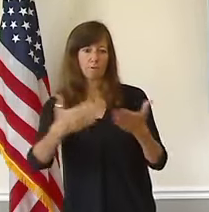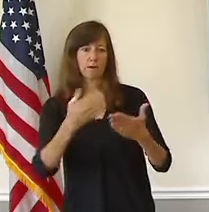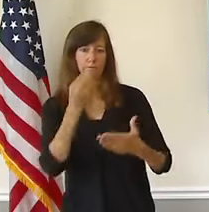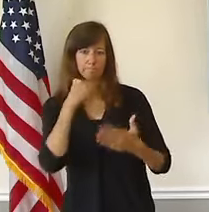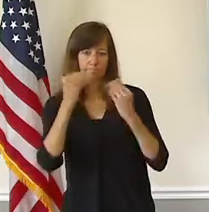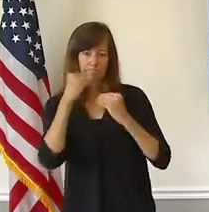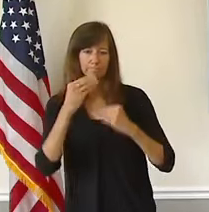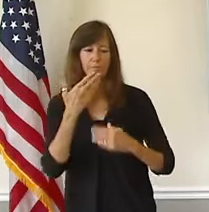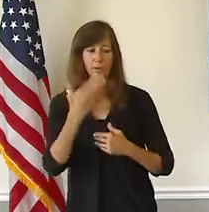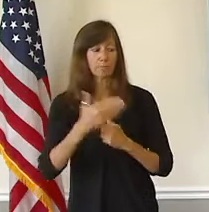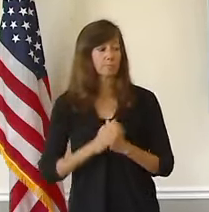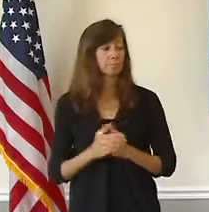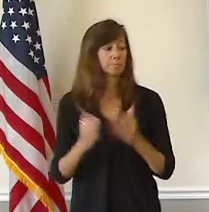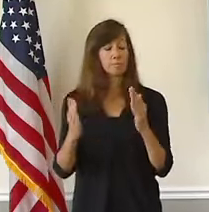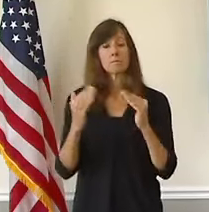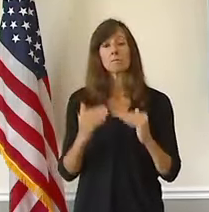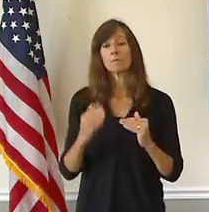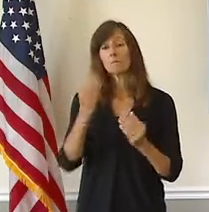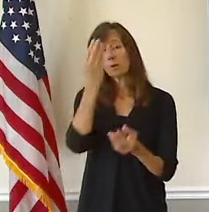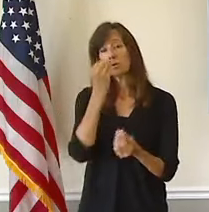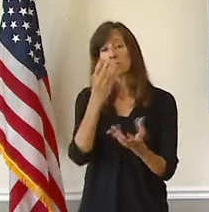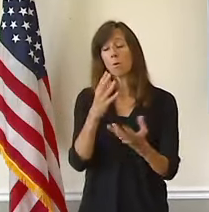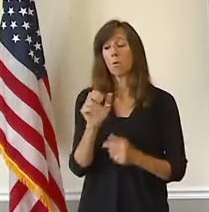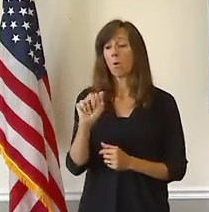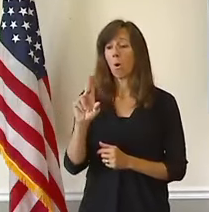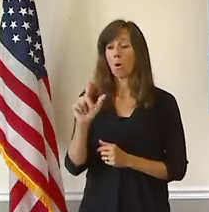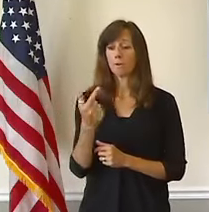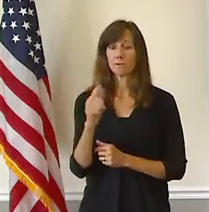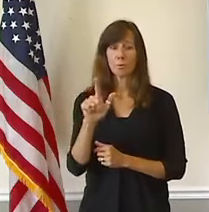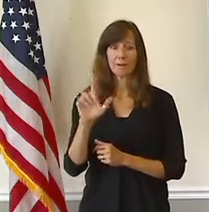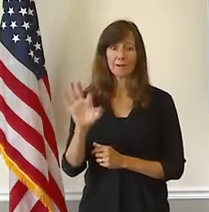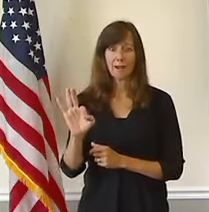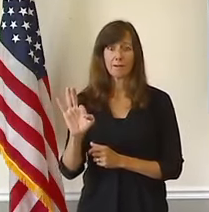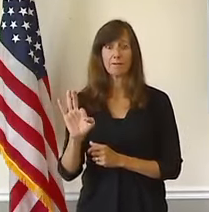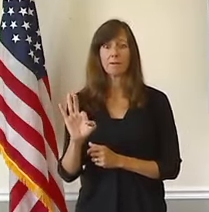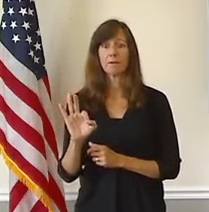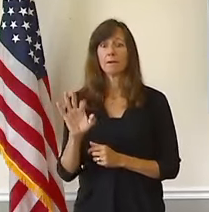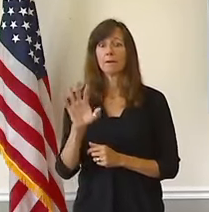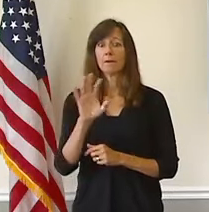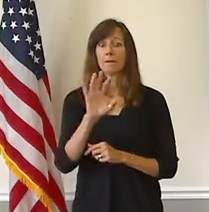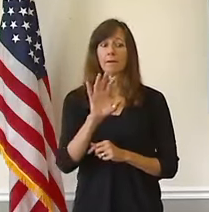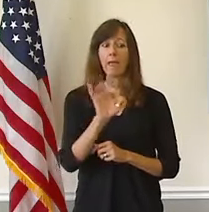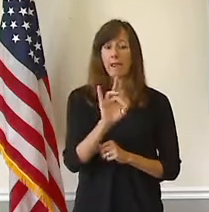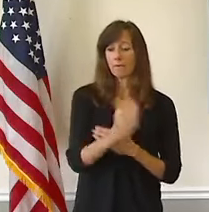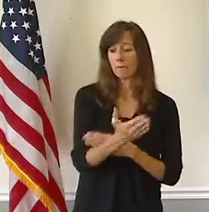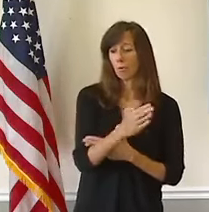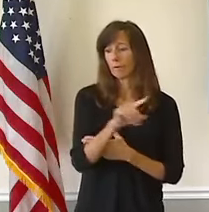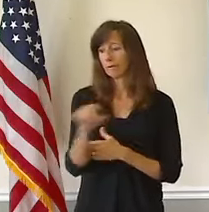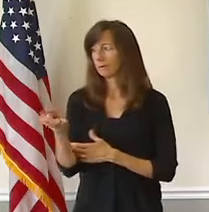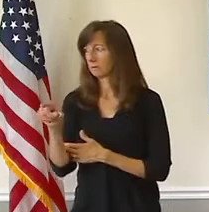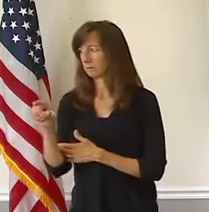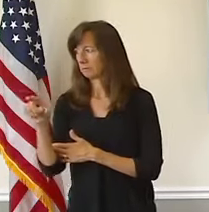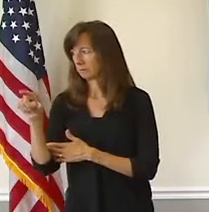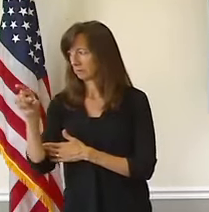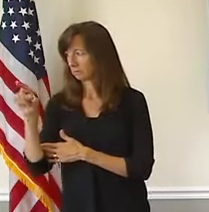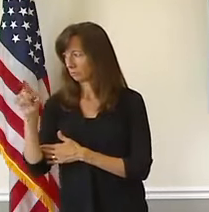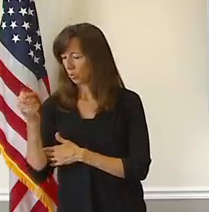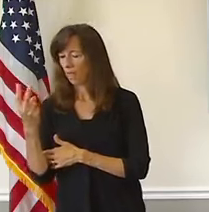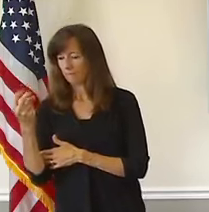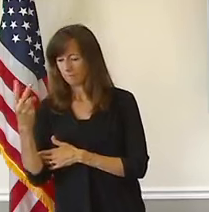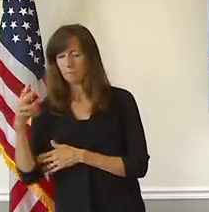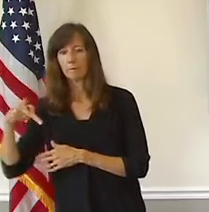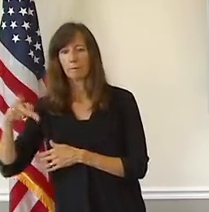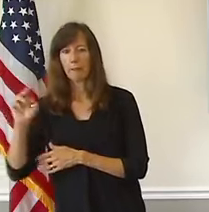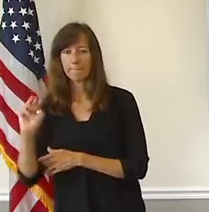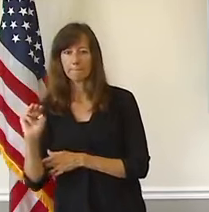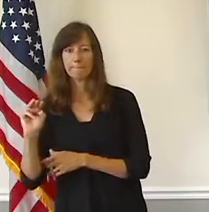but want you to be aware of it, August 29th, 8 a.m. to 12 p.m., our rabies clinic, August 29th. From 8